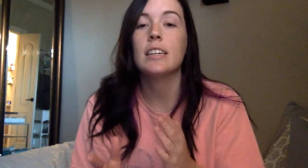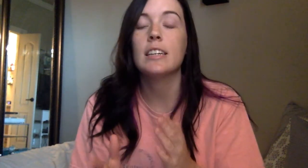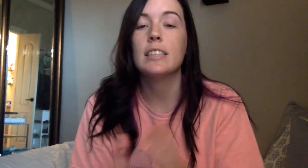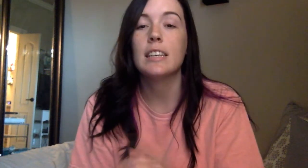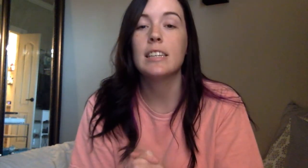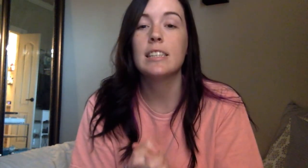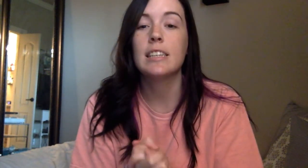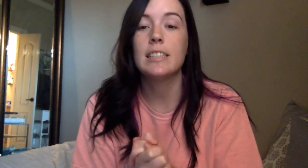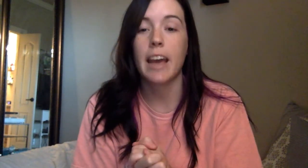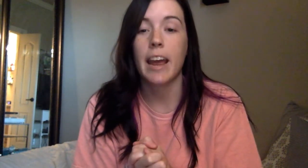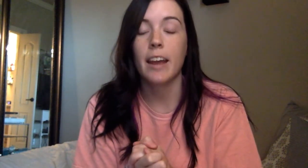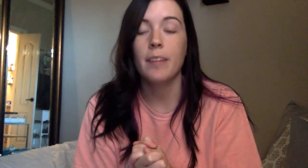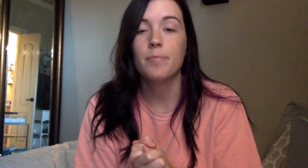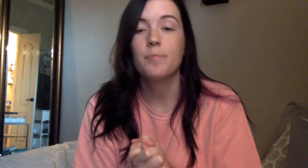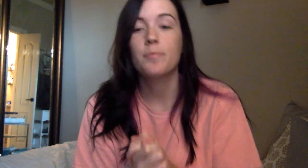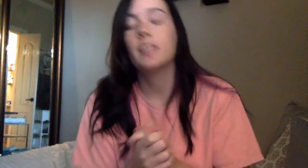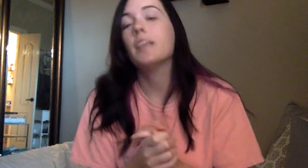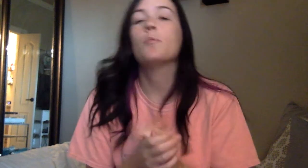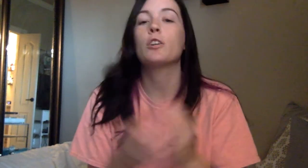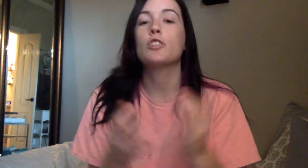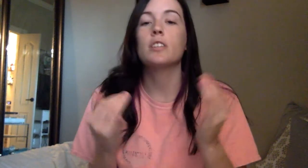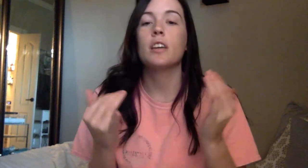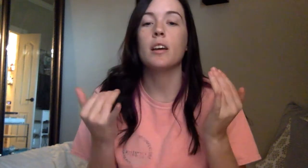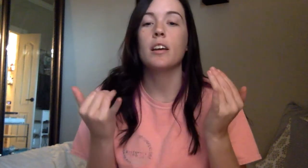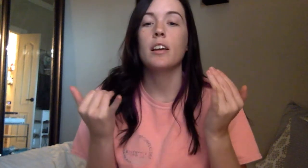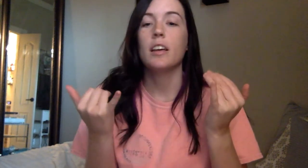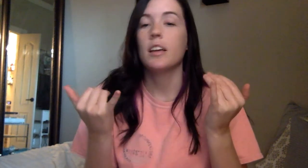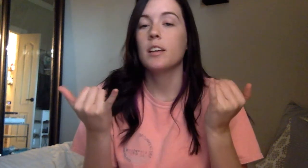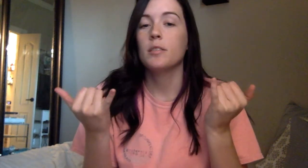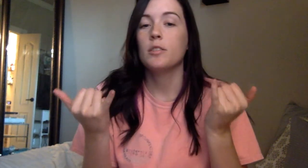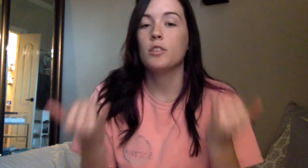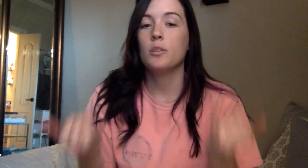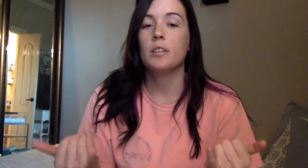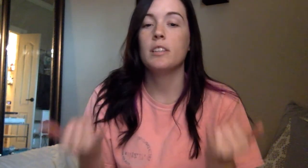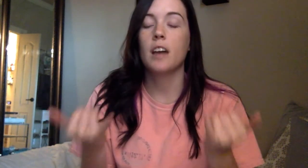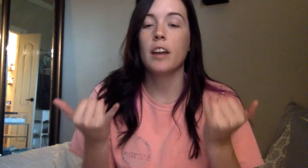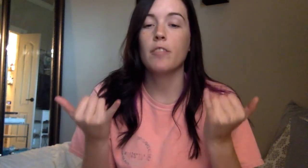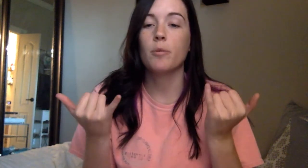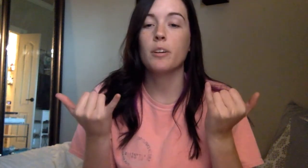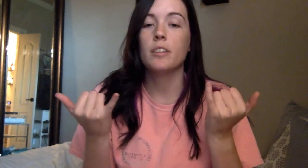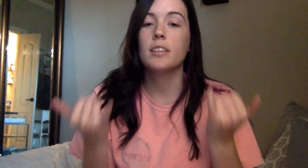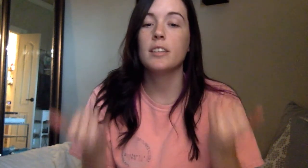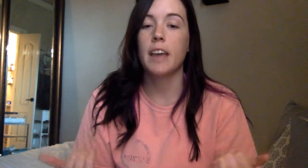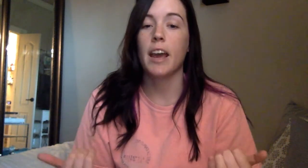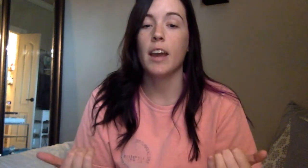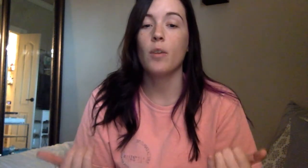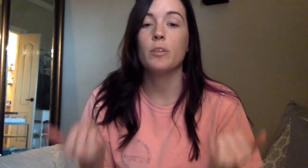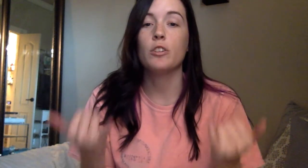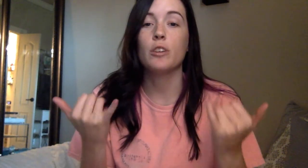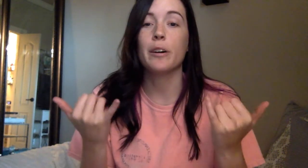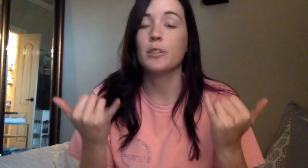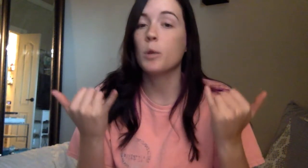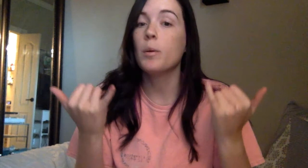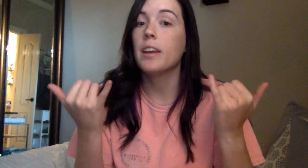is this the day? And we're just going to do the sign for today, which is also